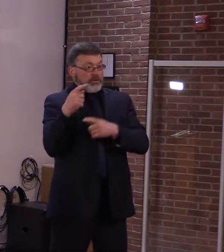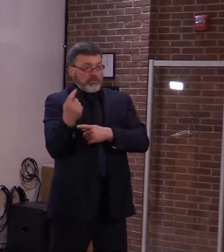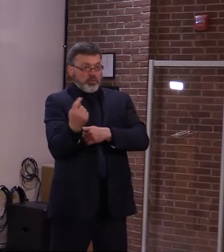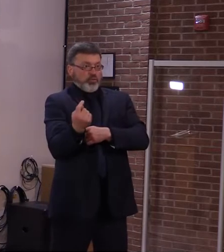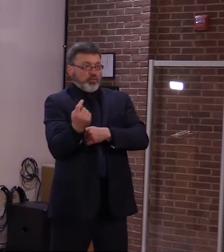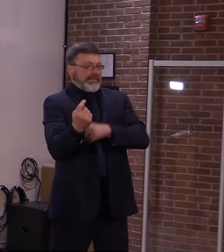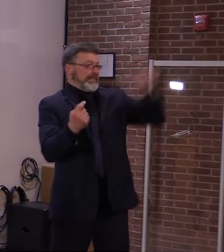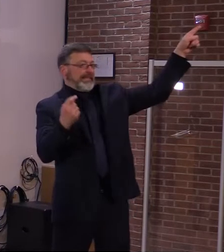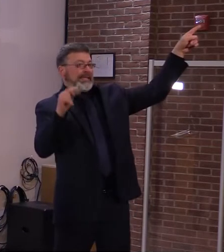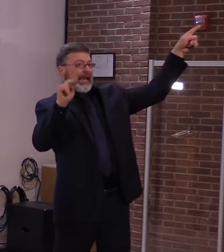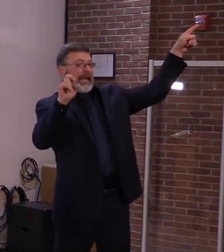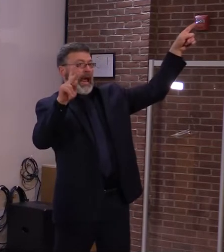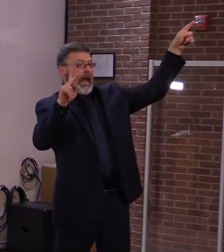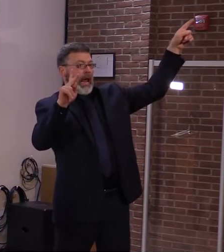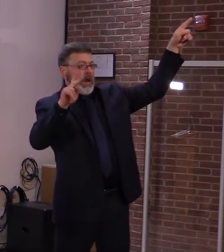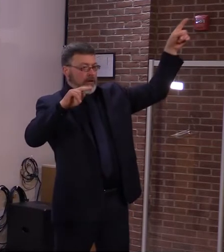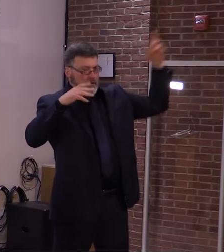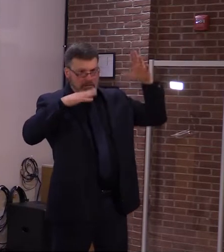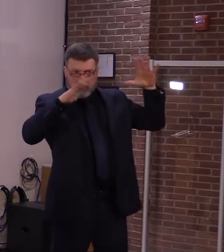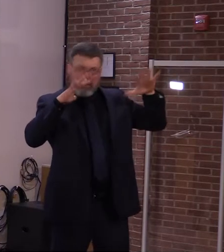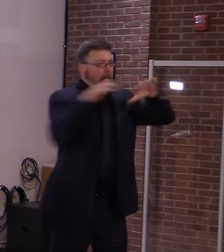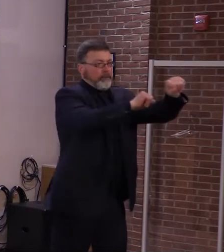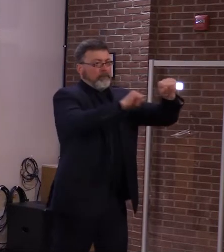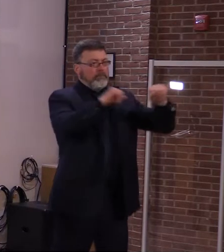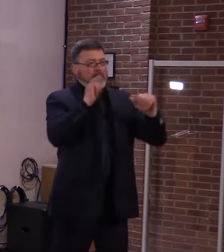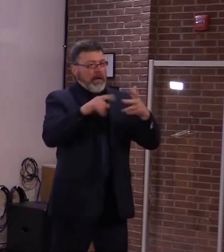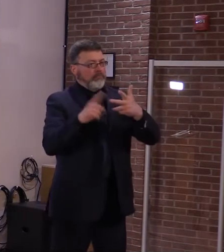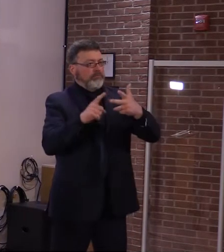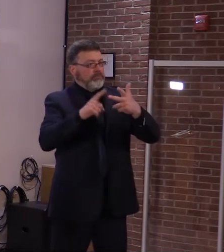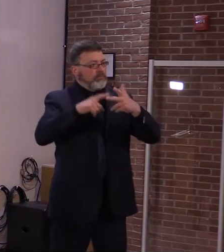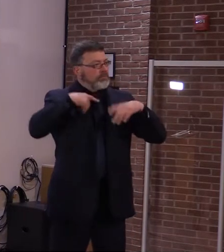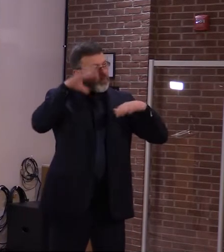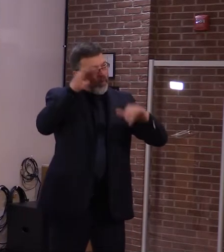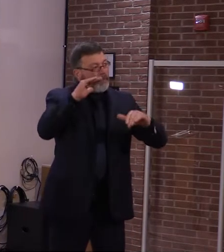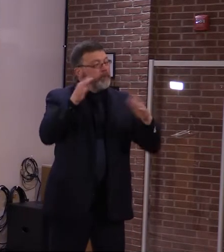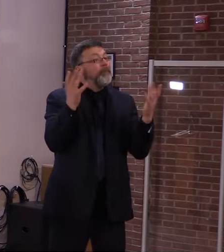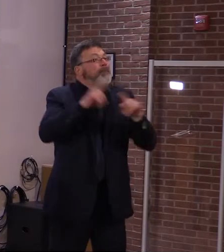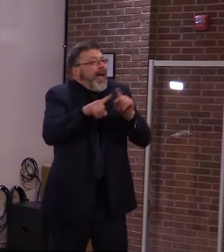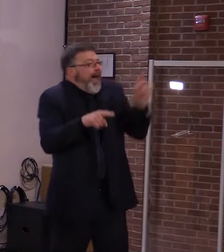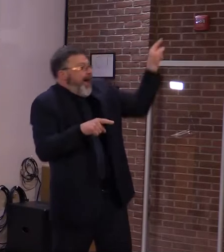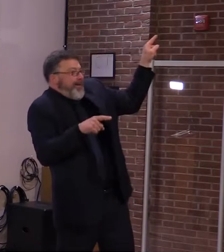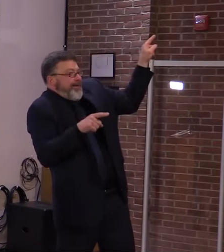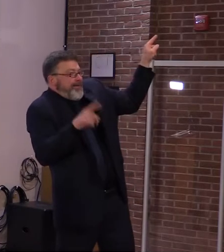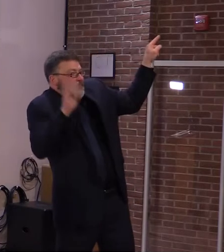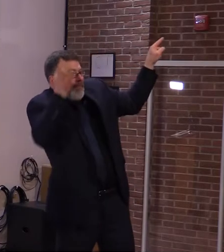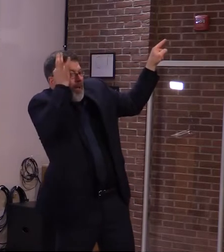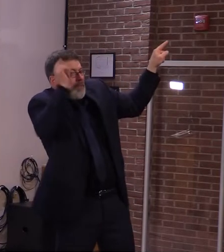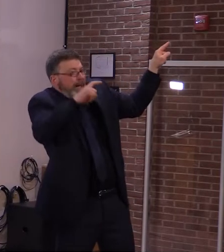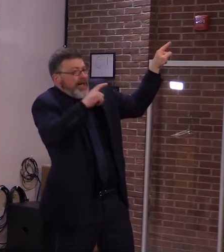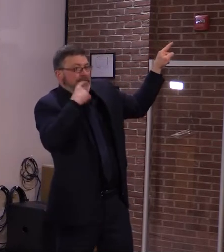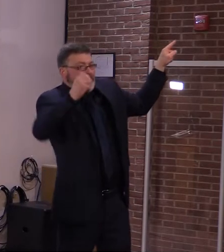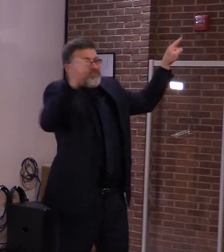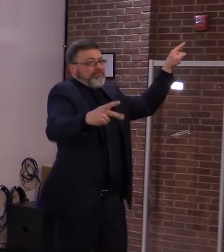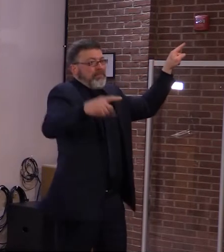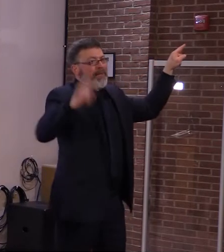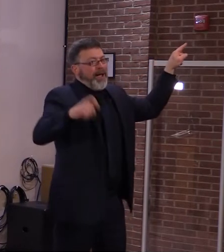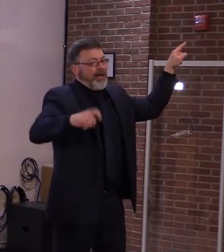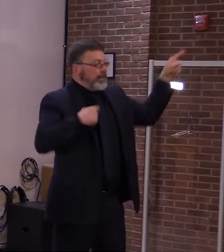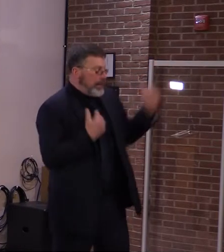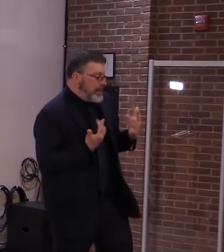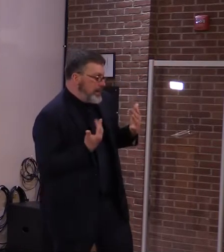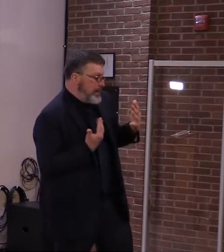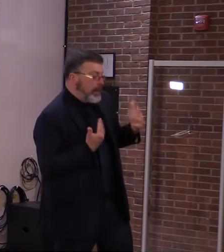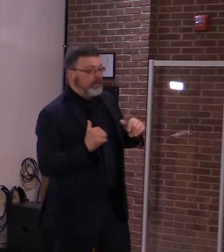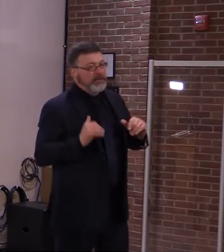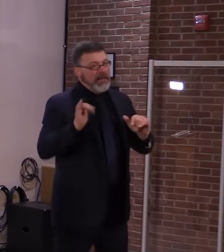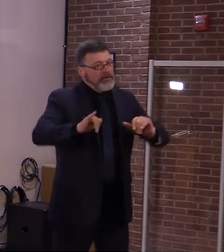have more specific information to share on Vermont's plans as early as Saturday morning. I am happy to share